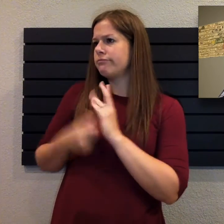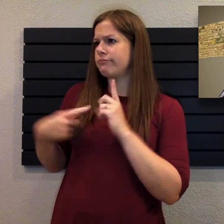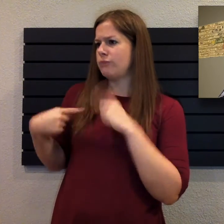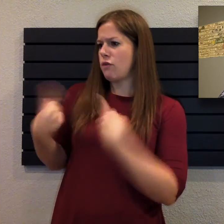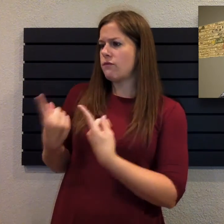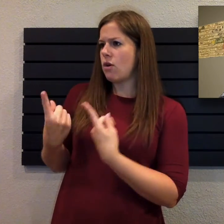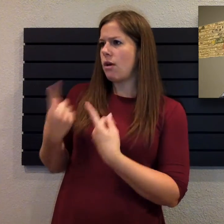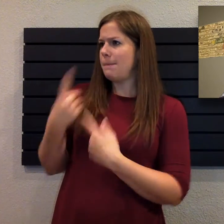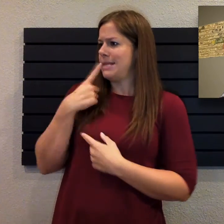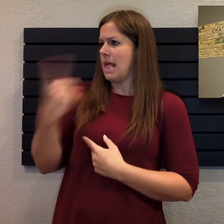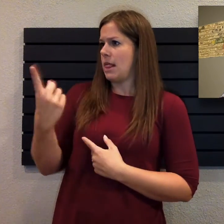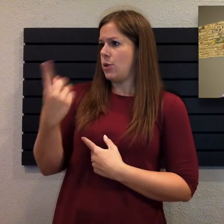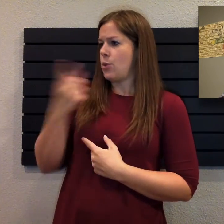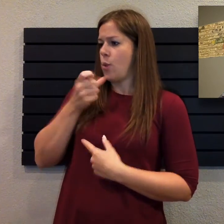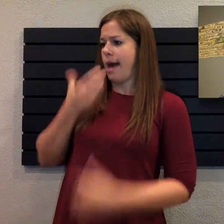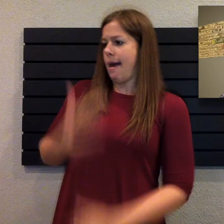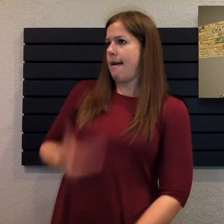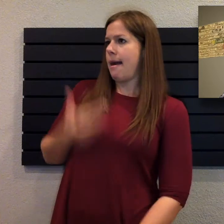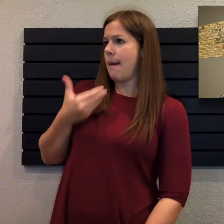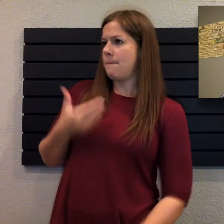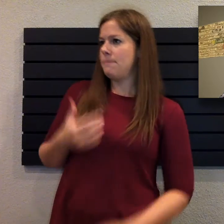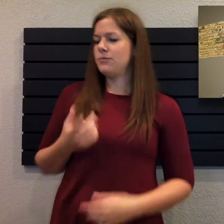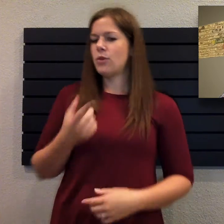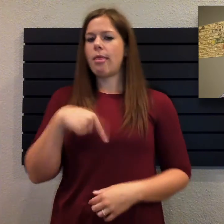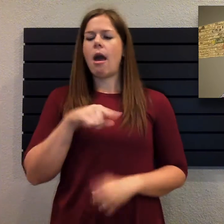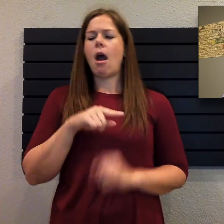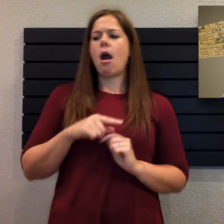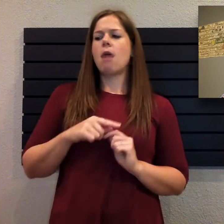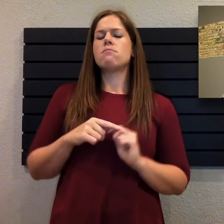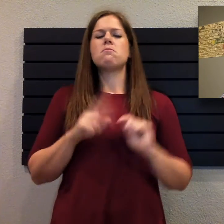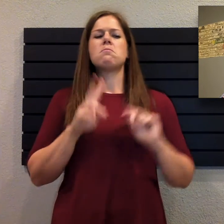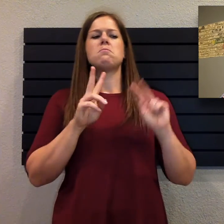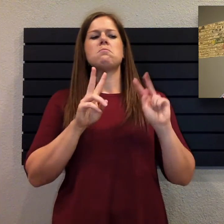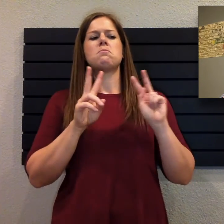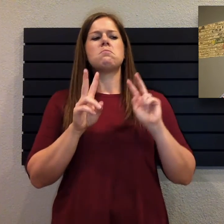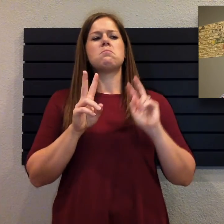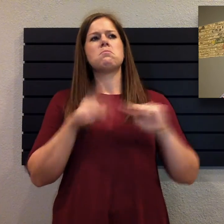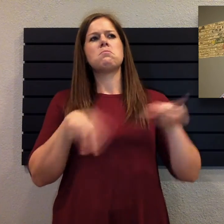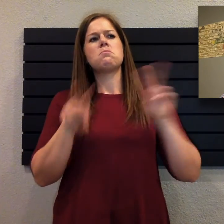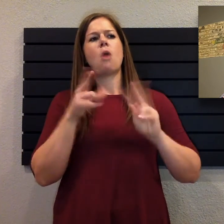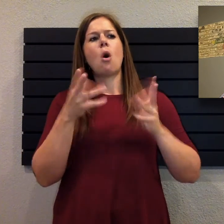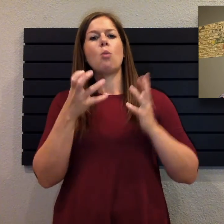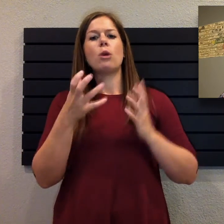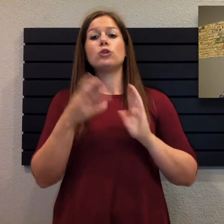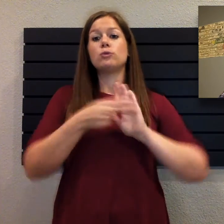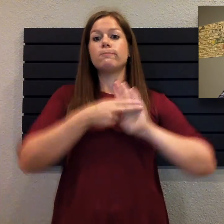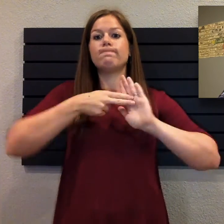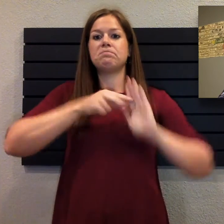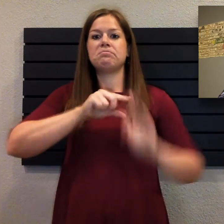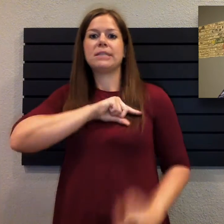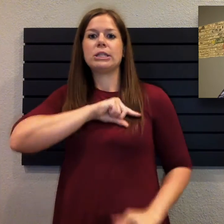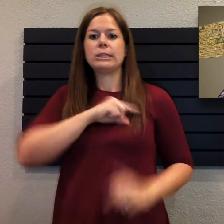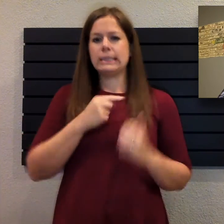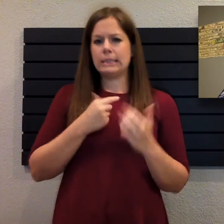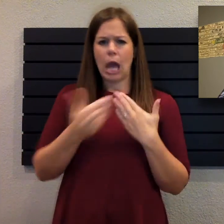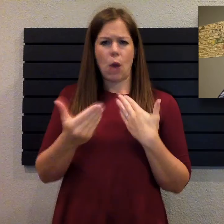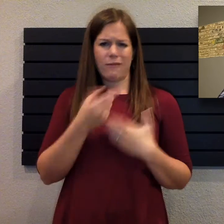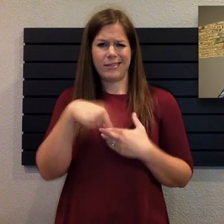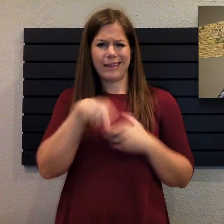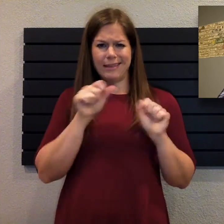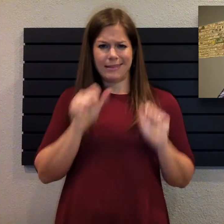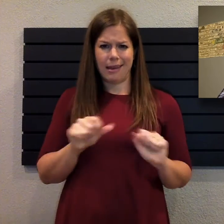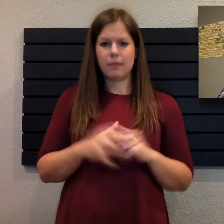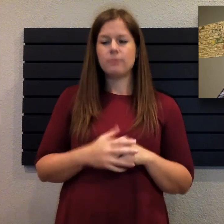far, and they're critical of his answers, of course, and they want to just find him guilty of whatever they